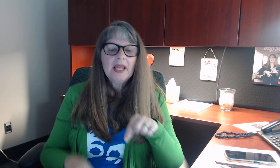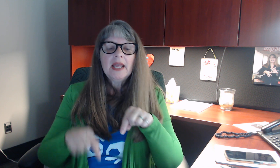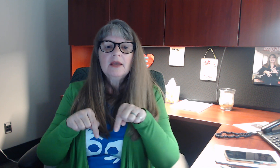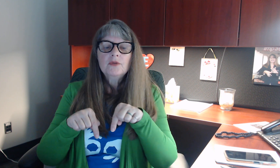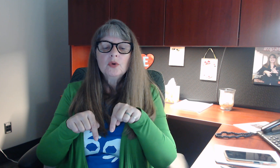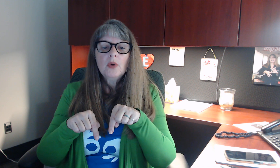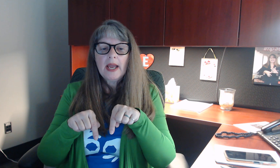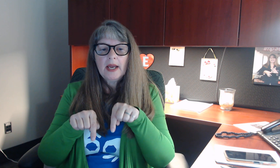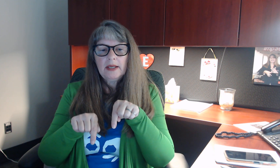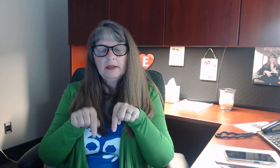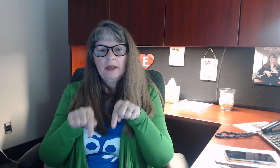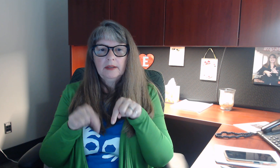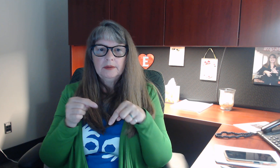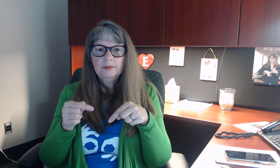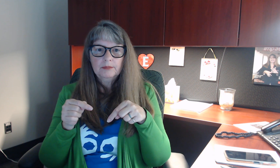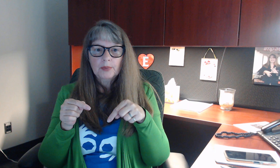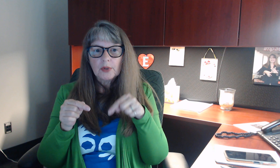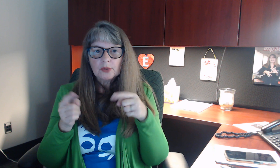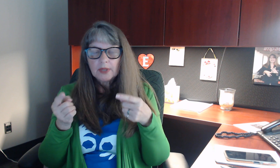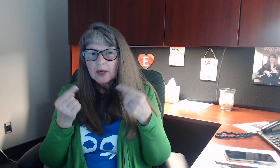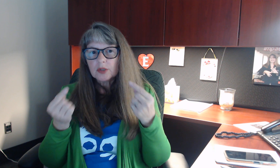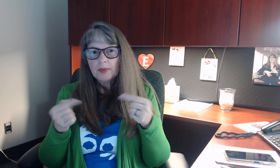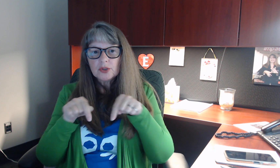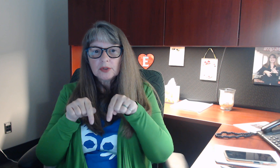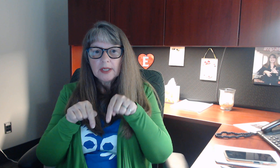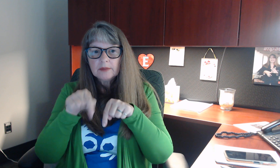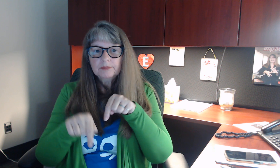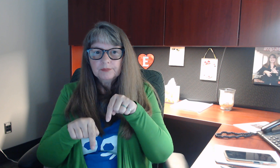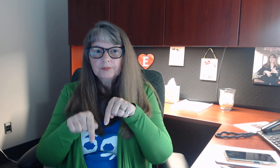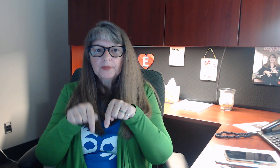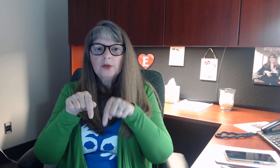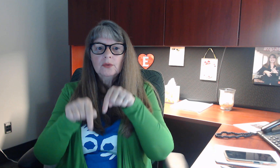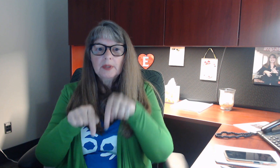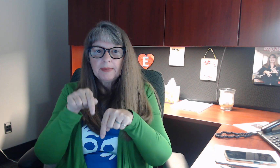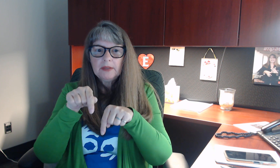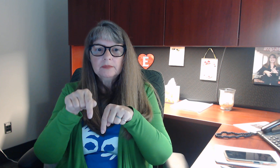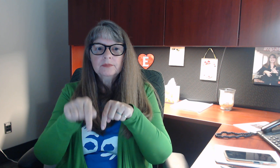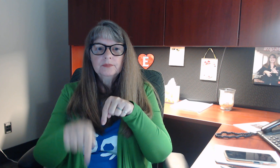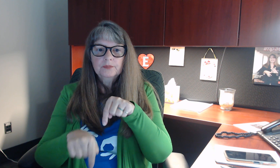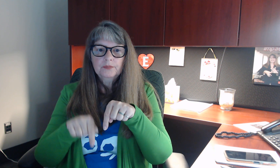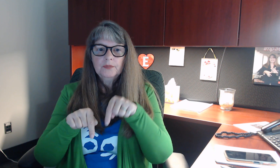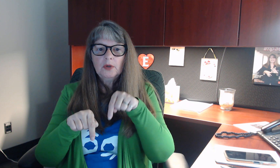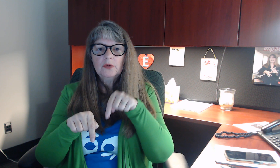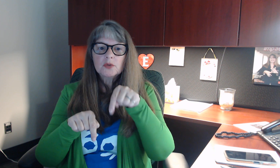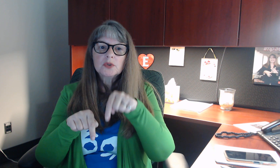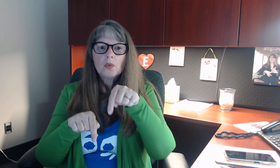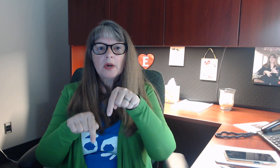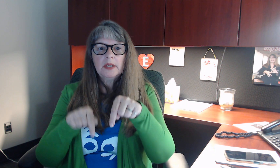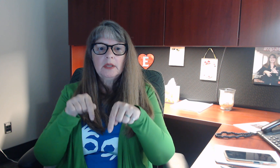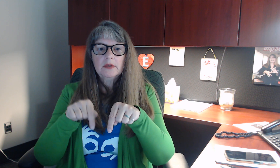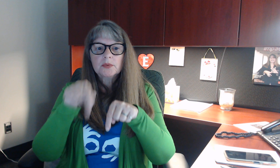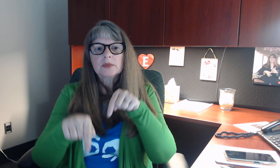If you had broken your leg or sprained your leg and you're limping, you know, this one's walking and this one's